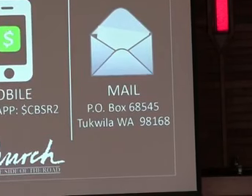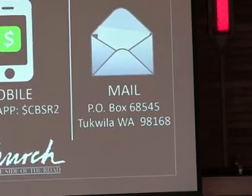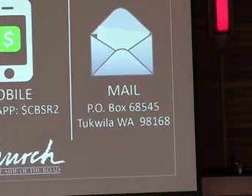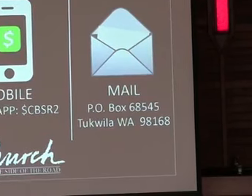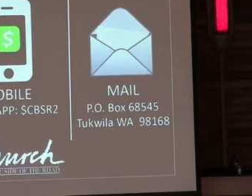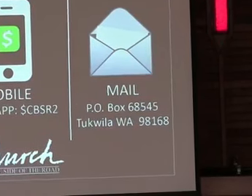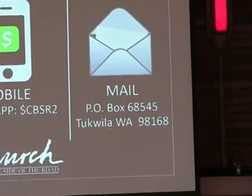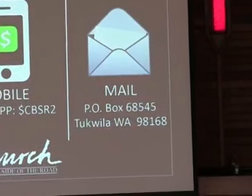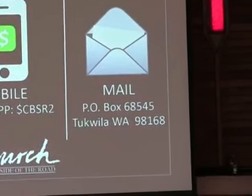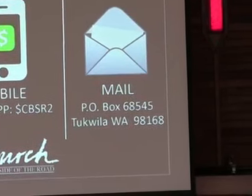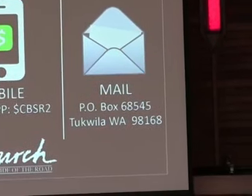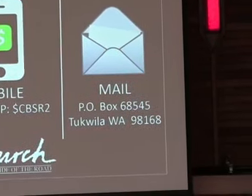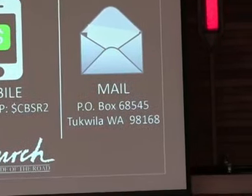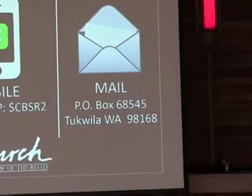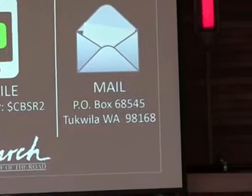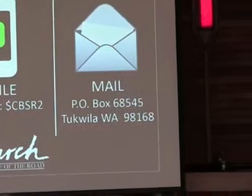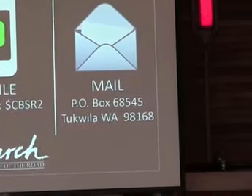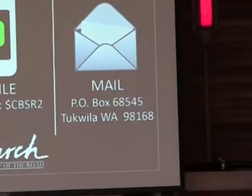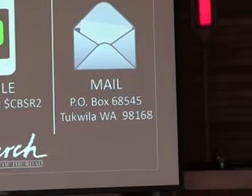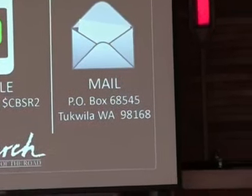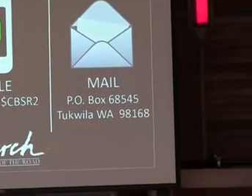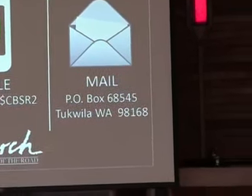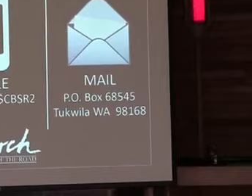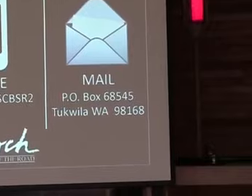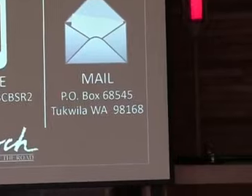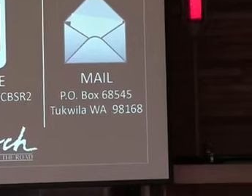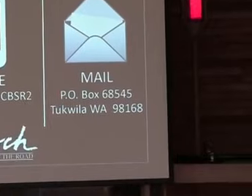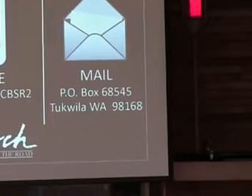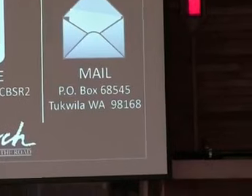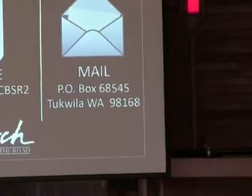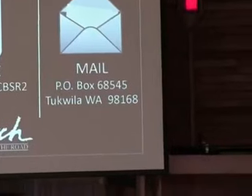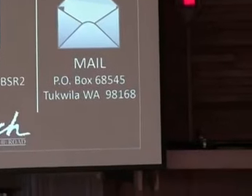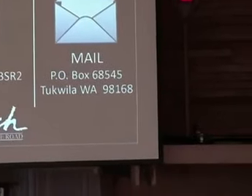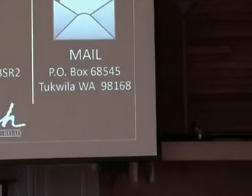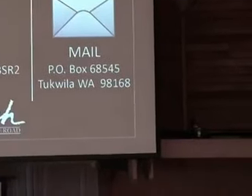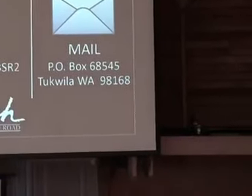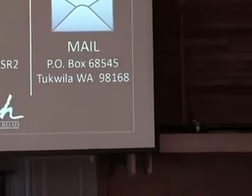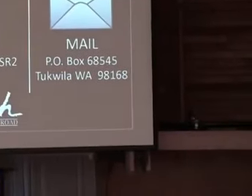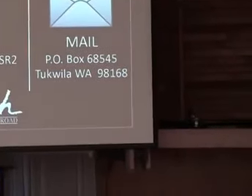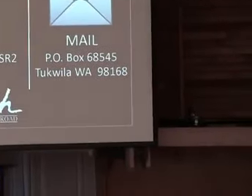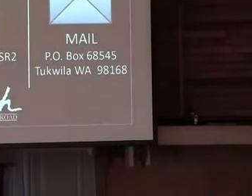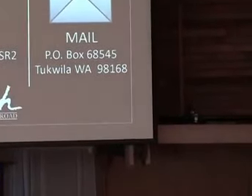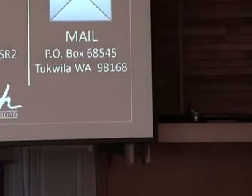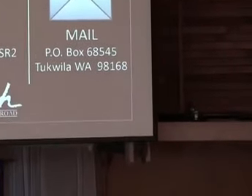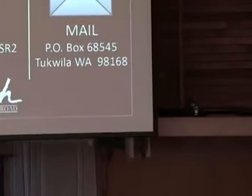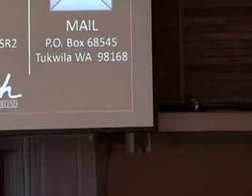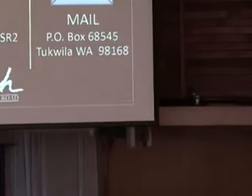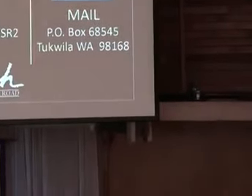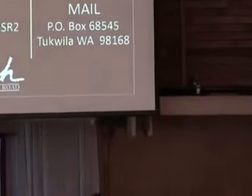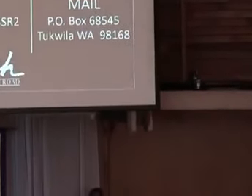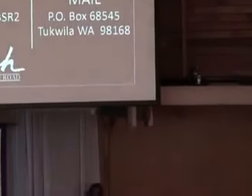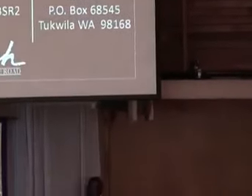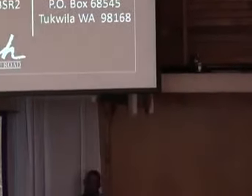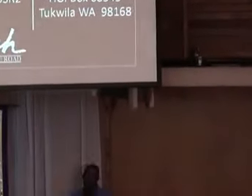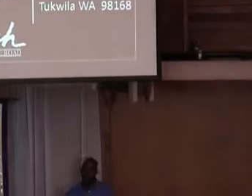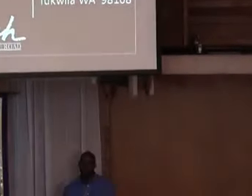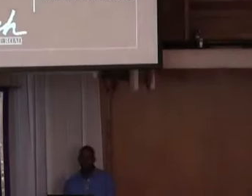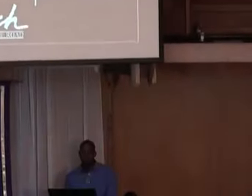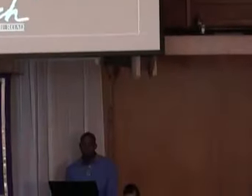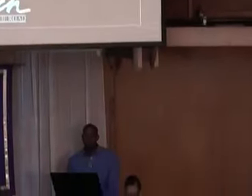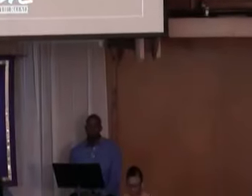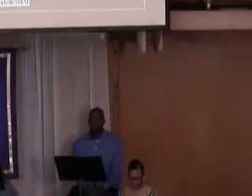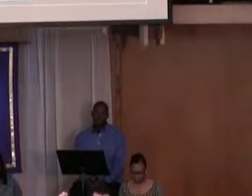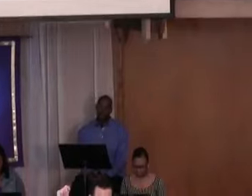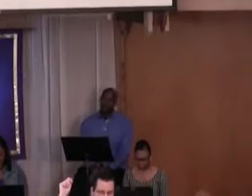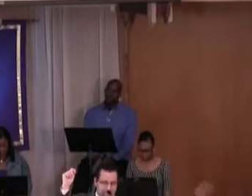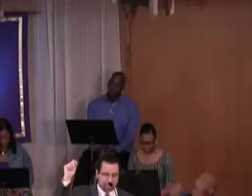tithes and your offerings right now? So, Father, right now, in the name of Jesus, we lift up and we present to you the tithes and